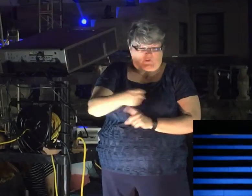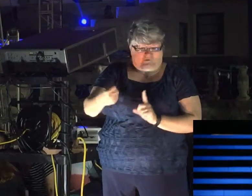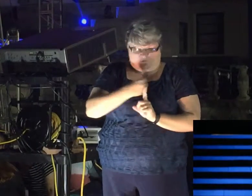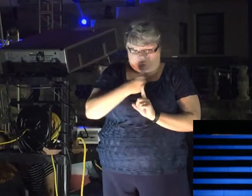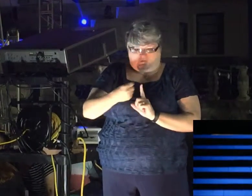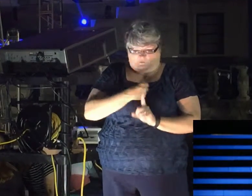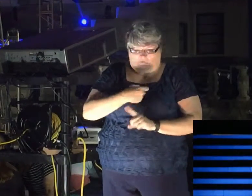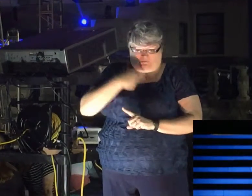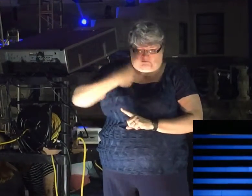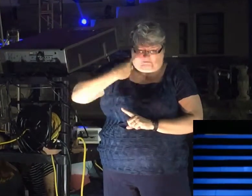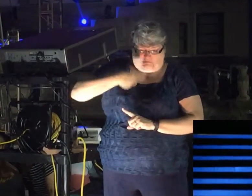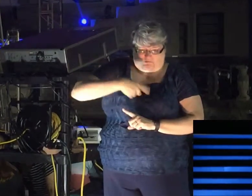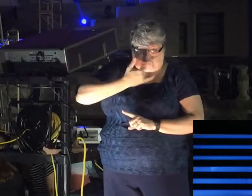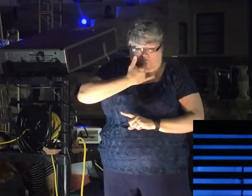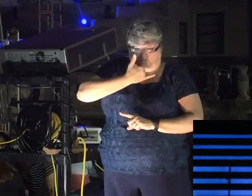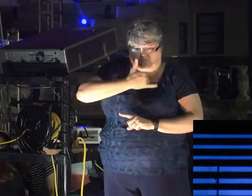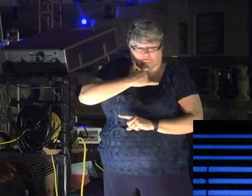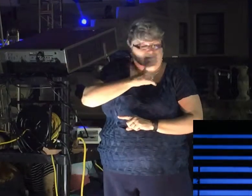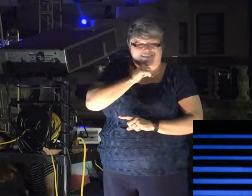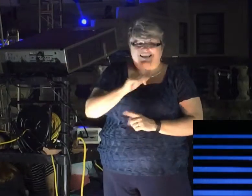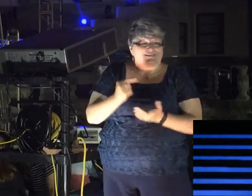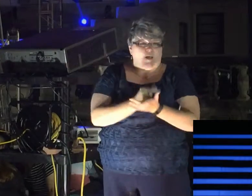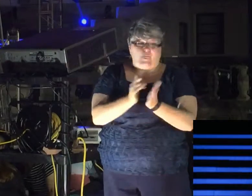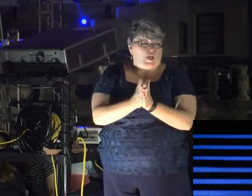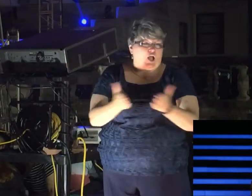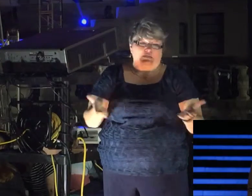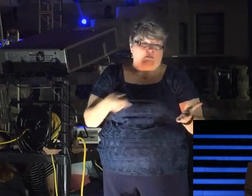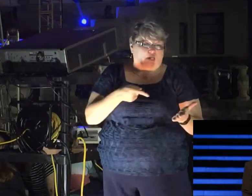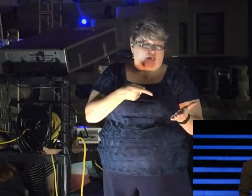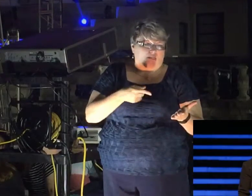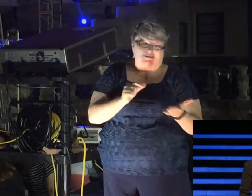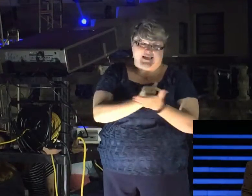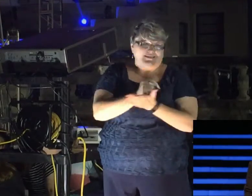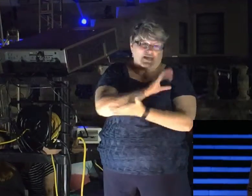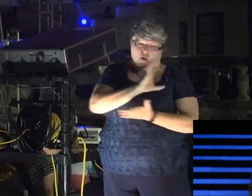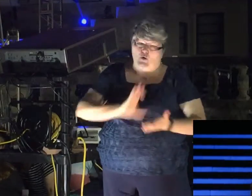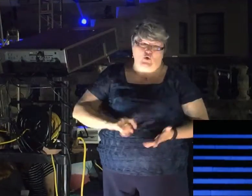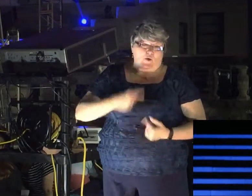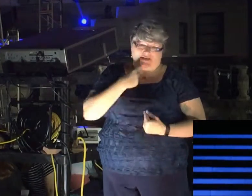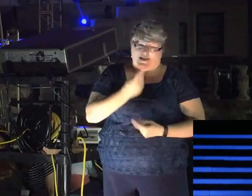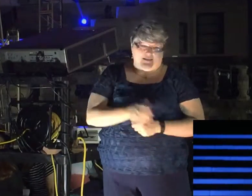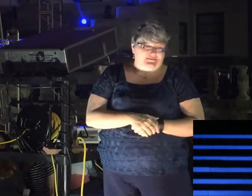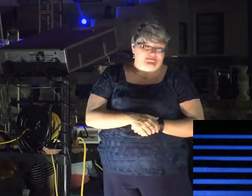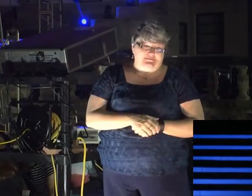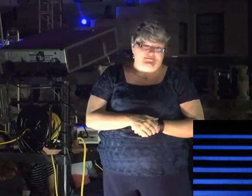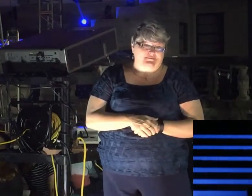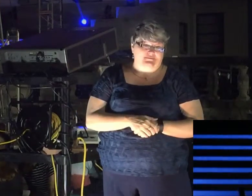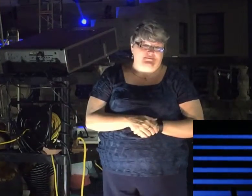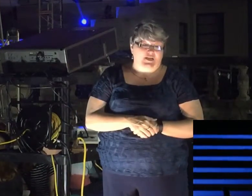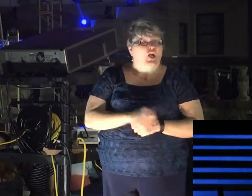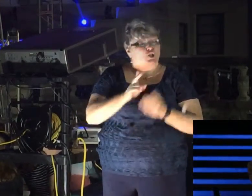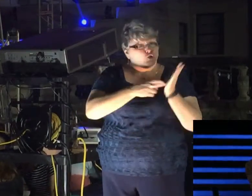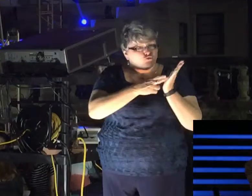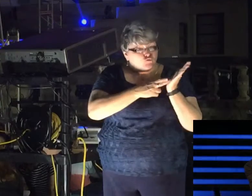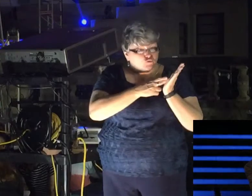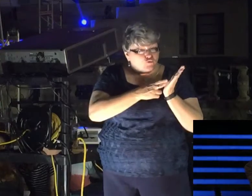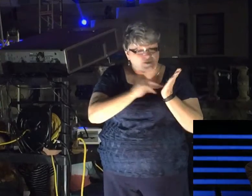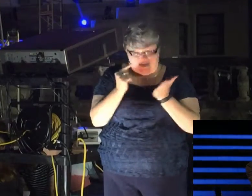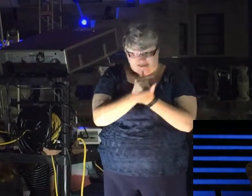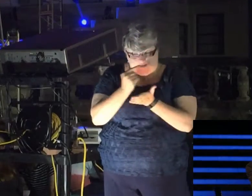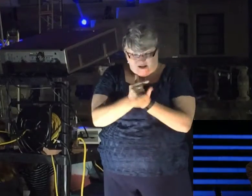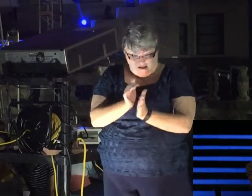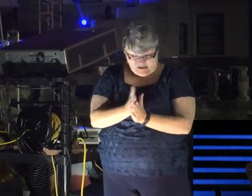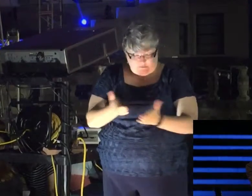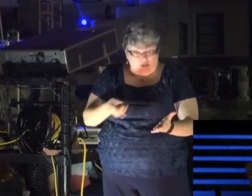yourself, and you beat yourself up. And that's not the gospel. That's not what Christ does. The